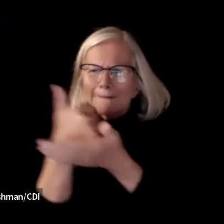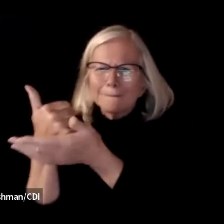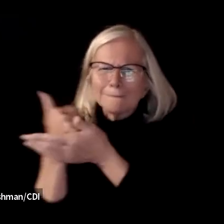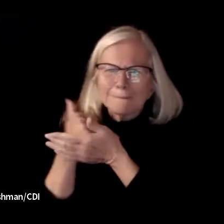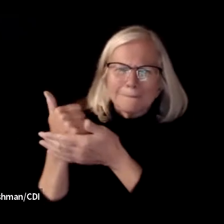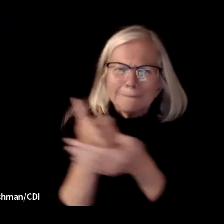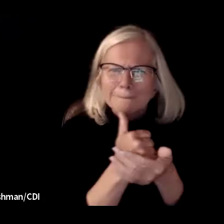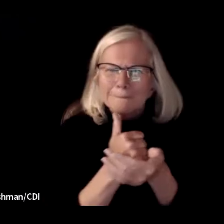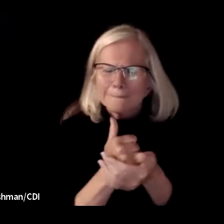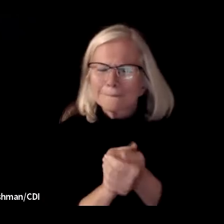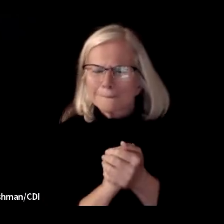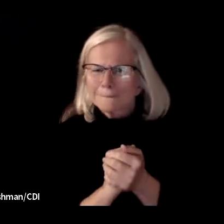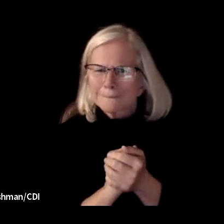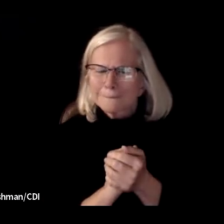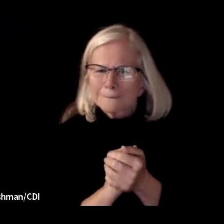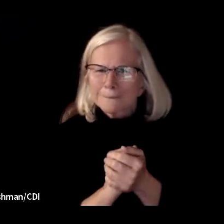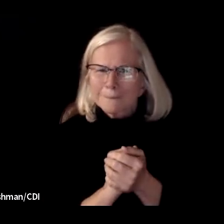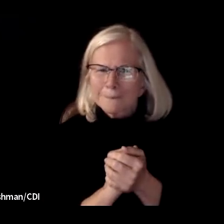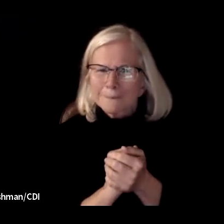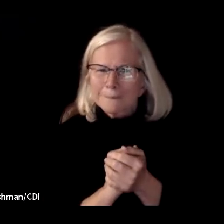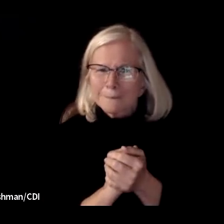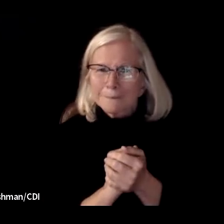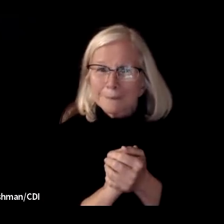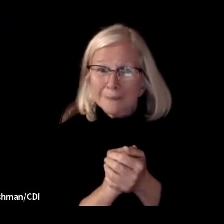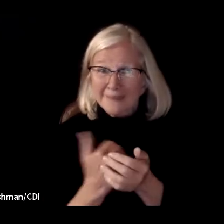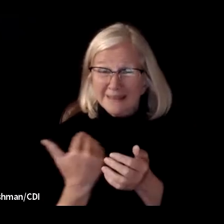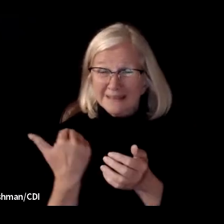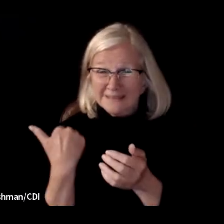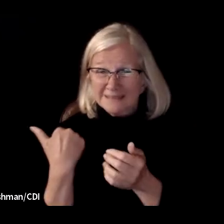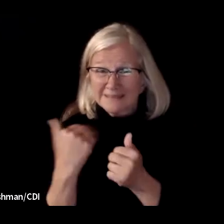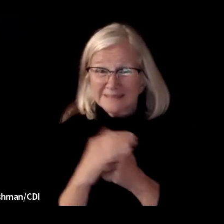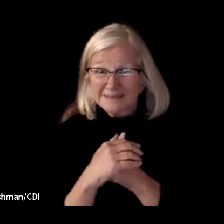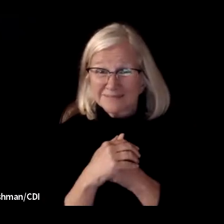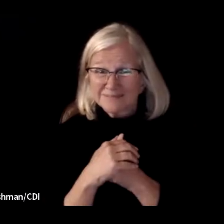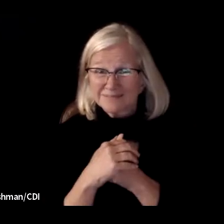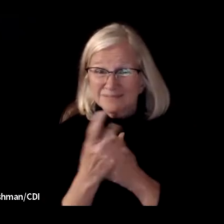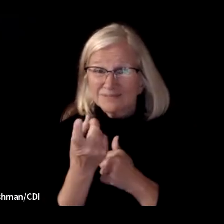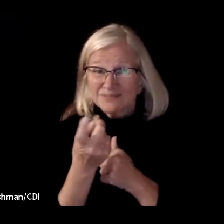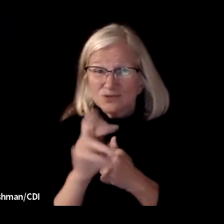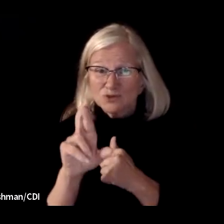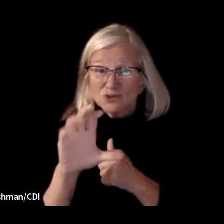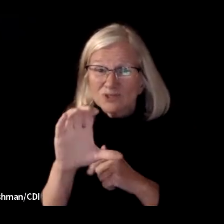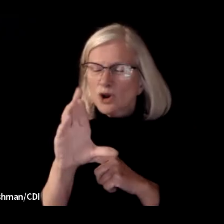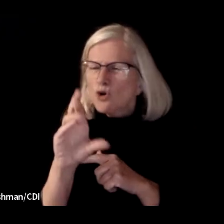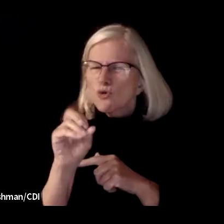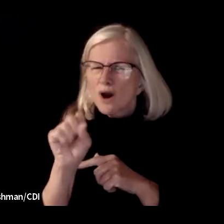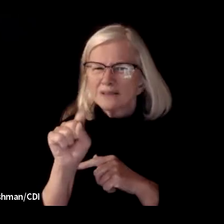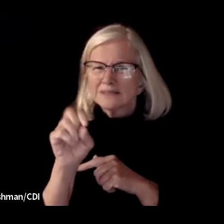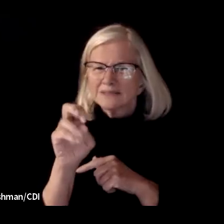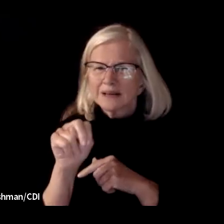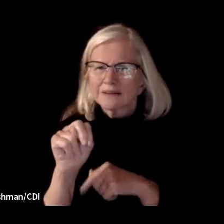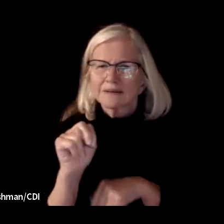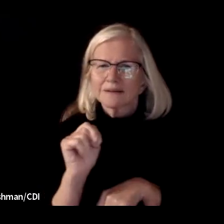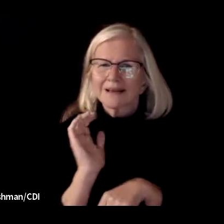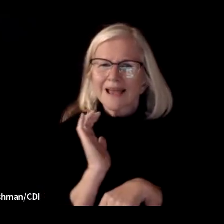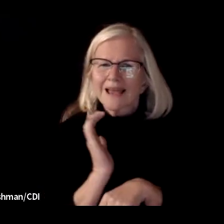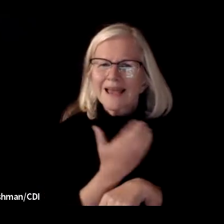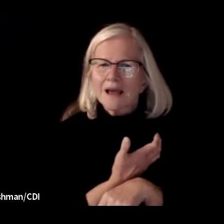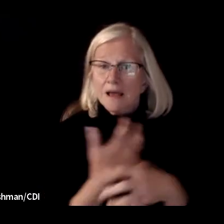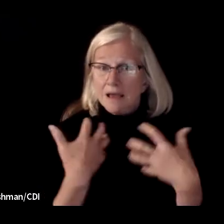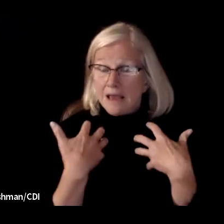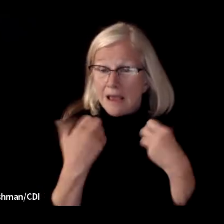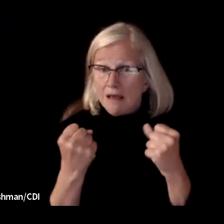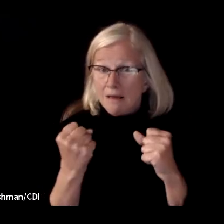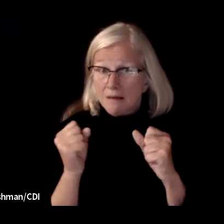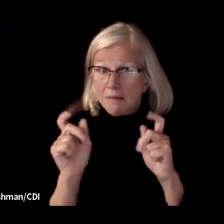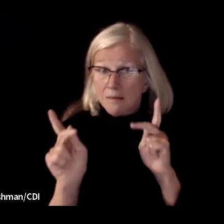As has been said, and I don't think we can underscore this enough, our healthcare workforce are true heroes, and they have been running this race for